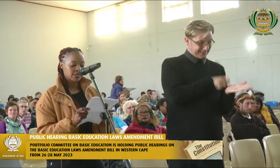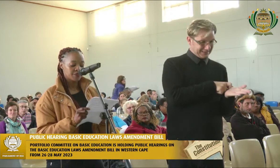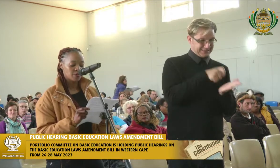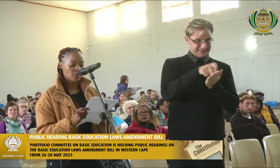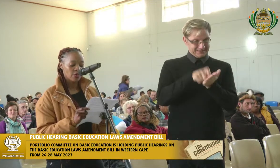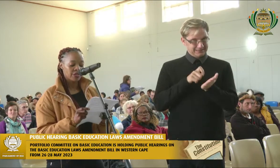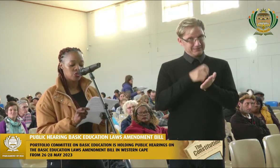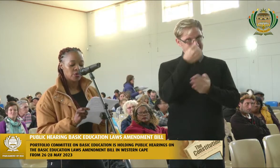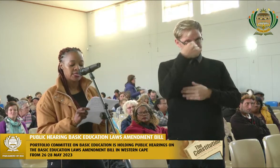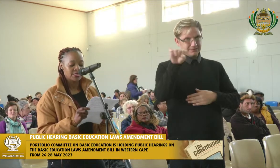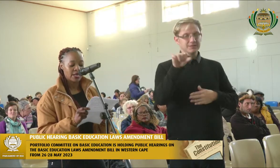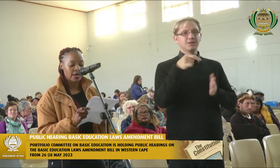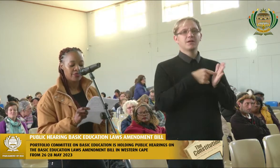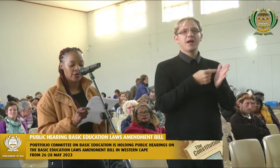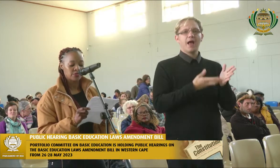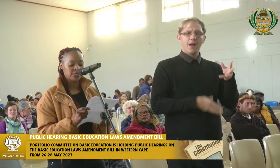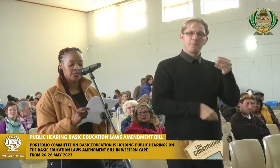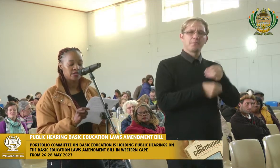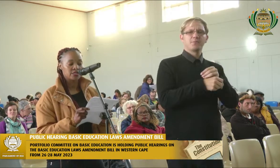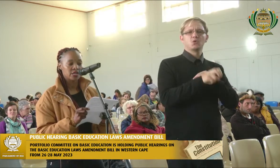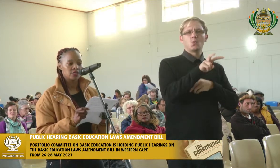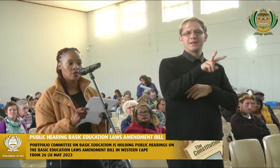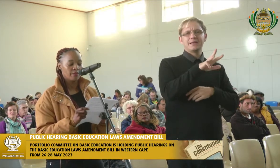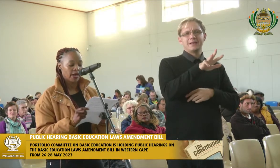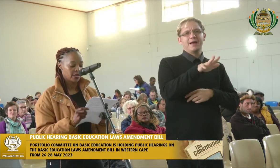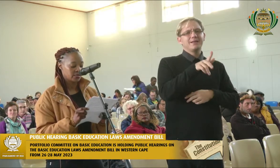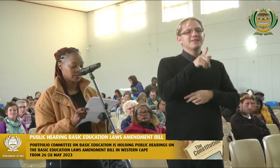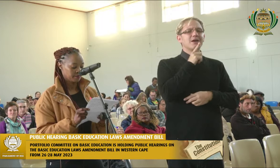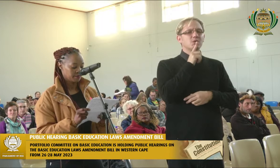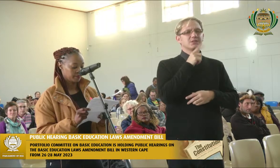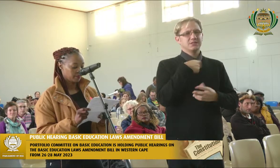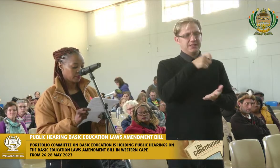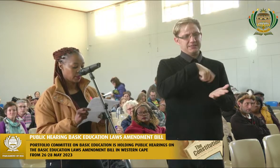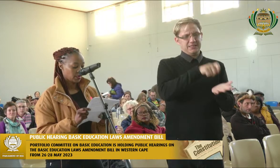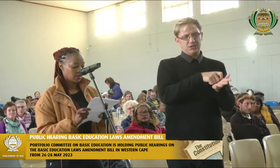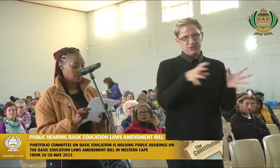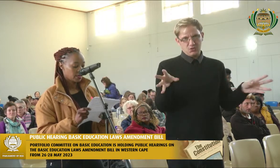which received more than 29,000 signatures combined.